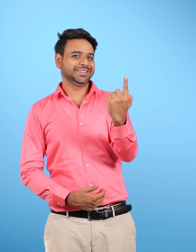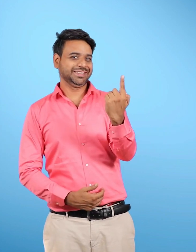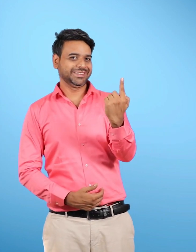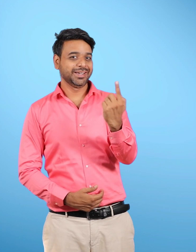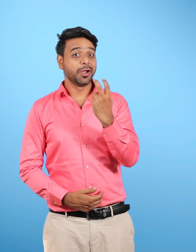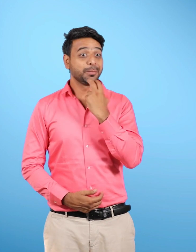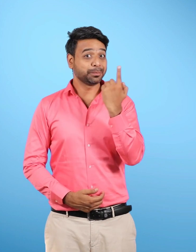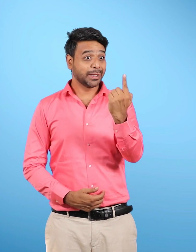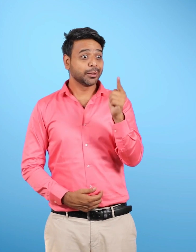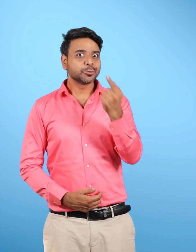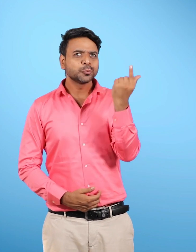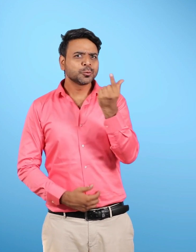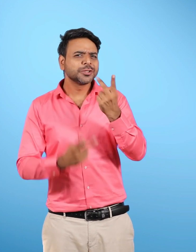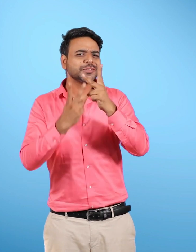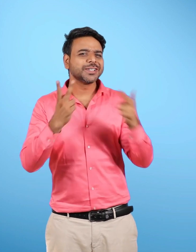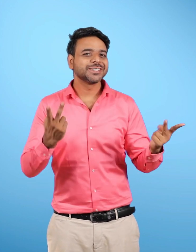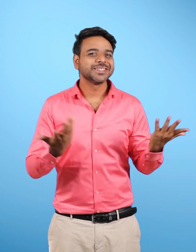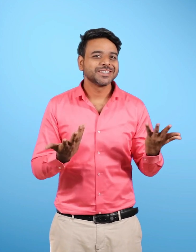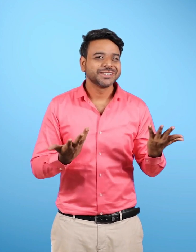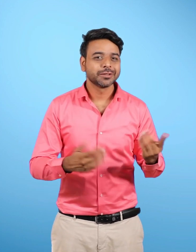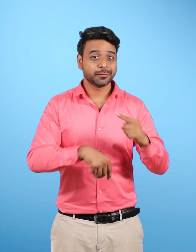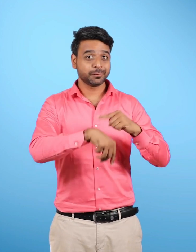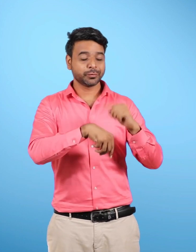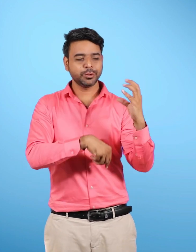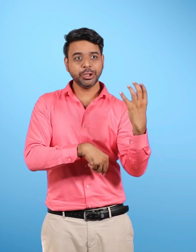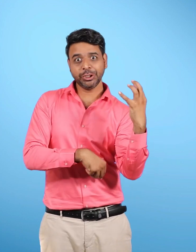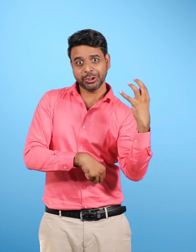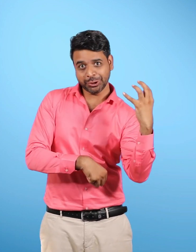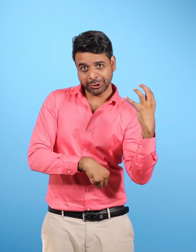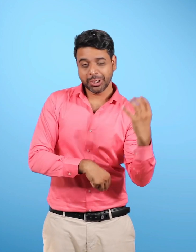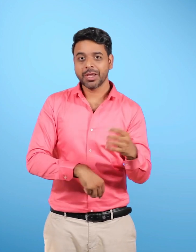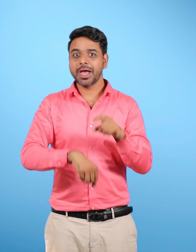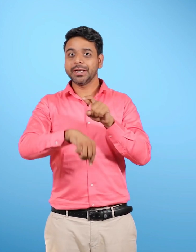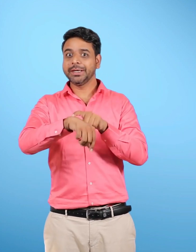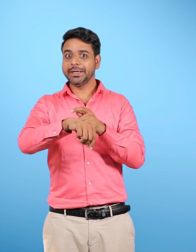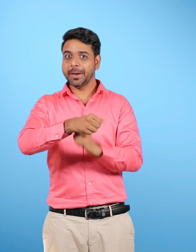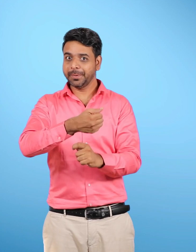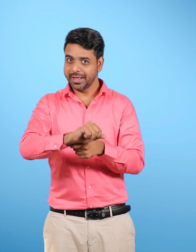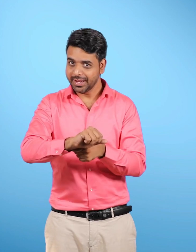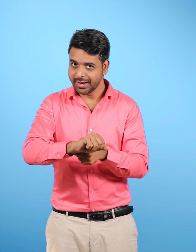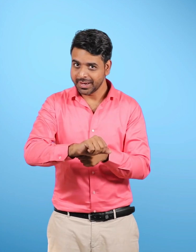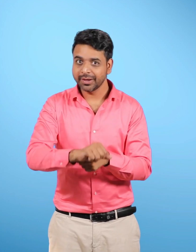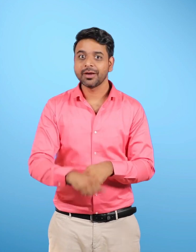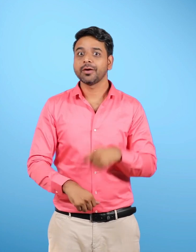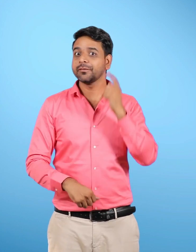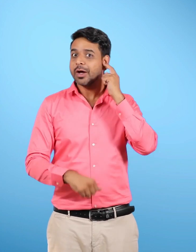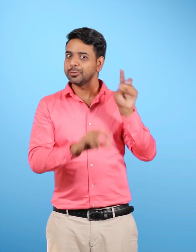cell. Electric cells are also used in alarm clocks, wristwatches, transistor radios,